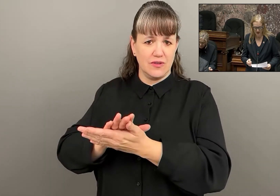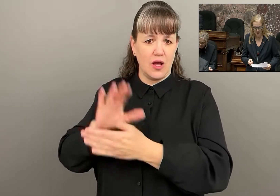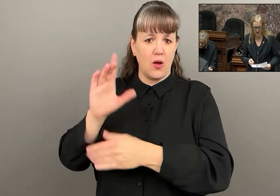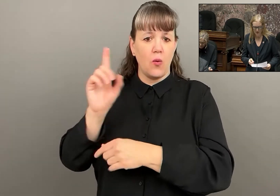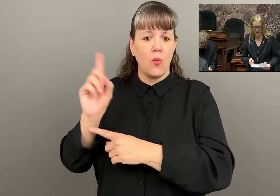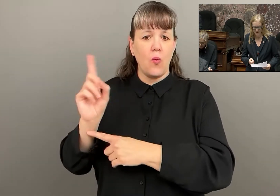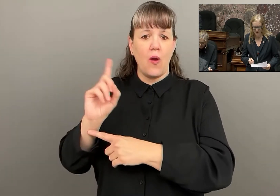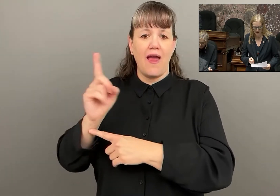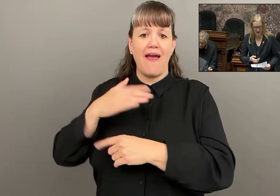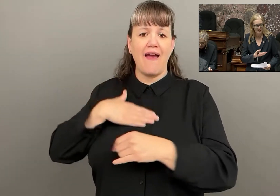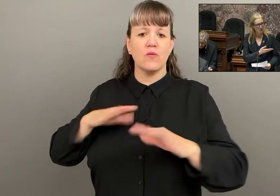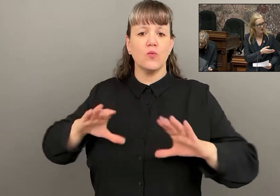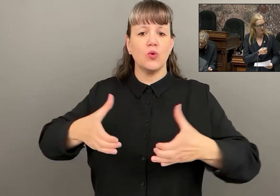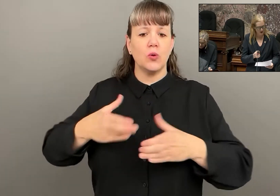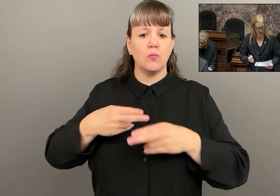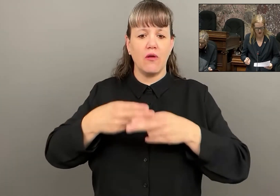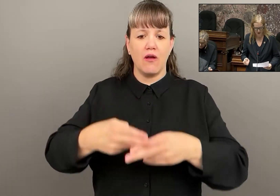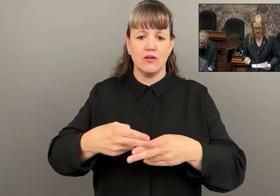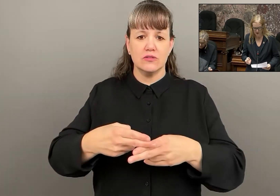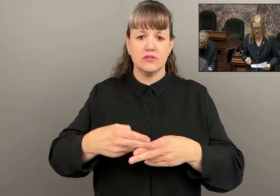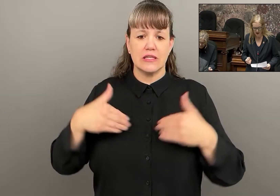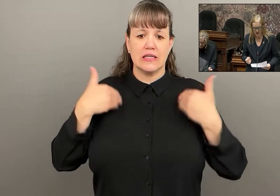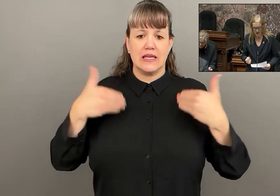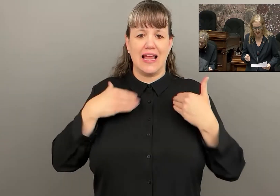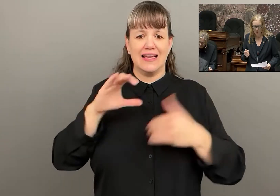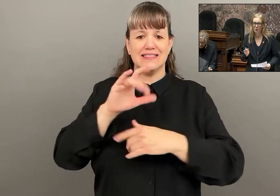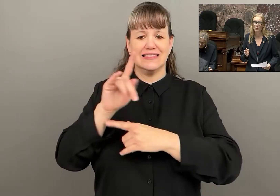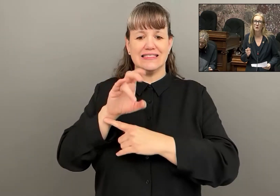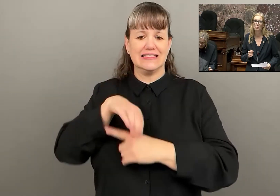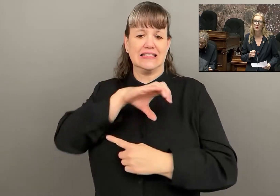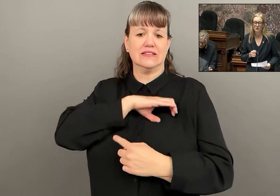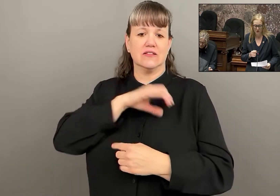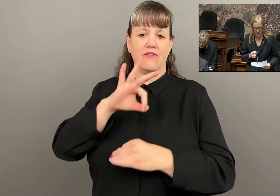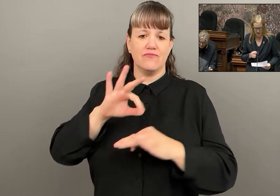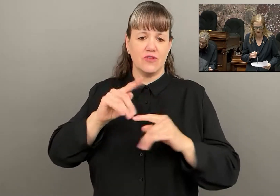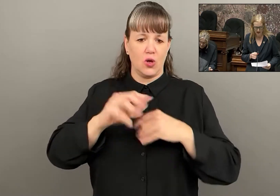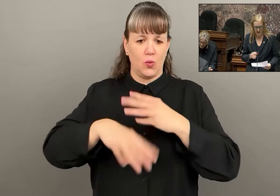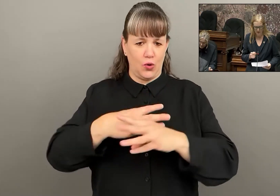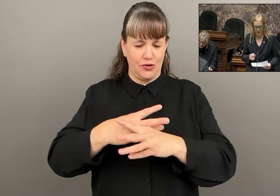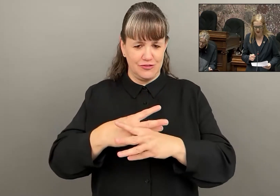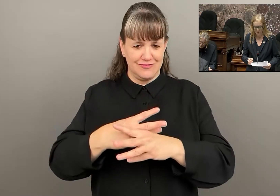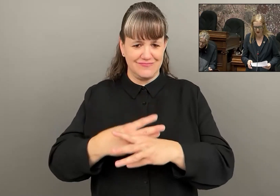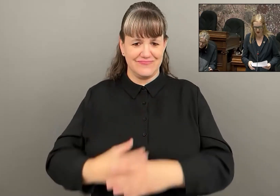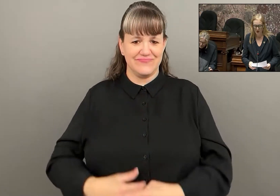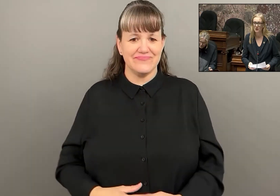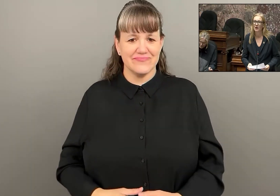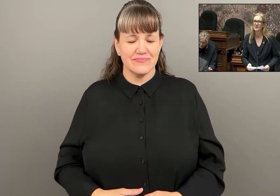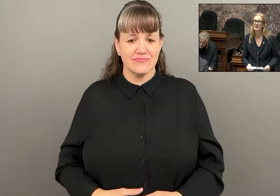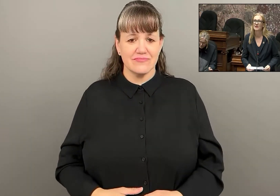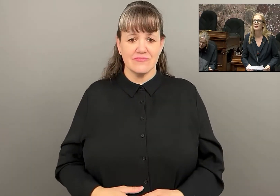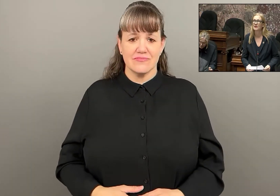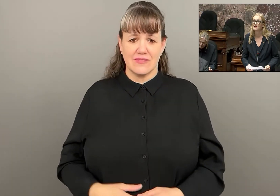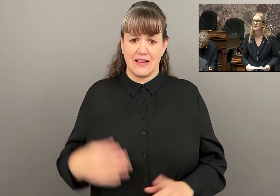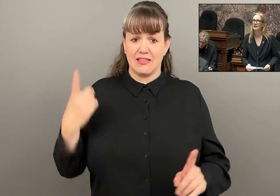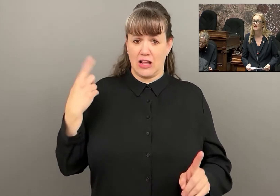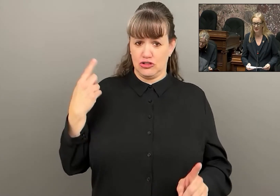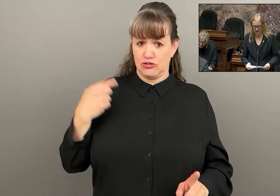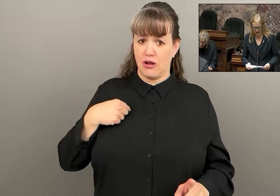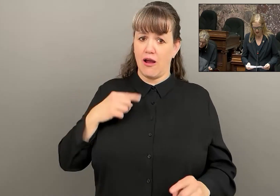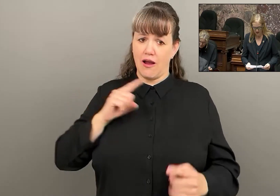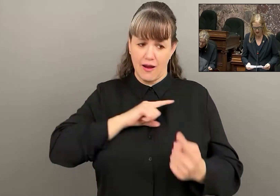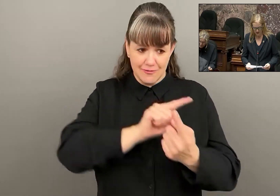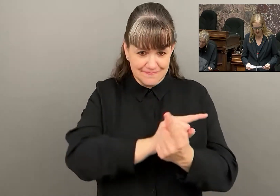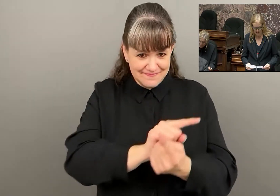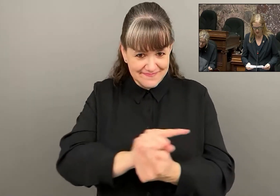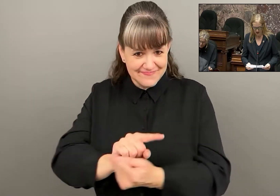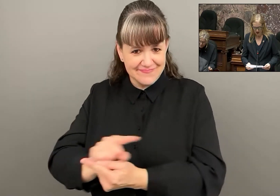honor of being interviewed by these students along with our Minister of Transportation, where we were profoundly impressed by their curiosity, their insight,